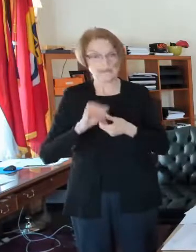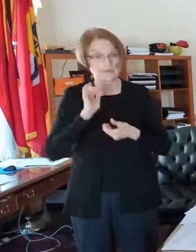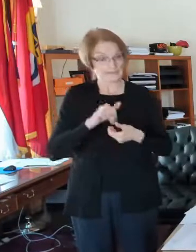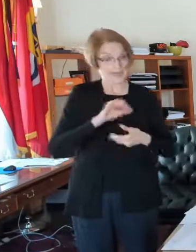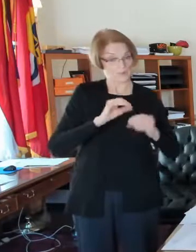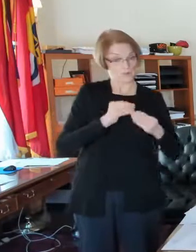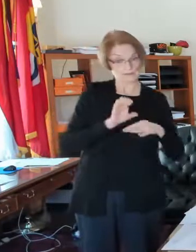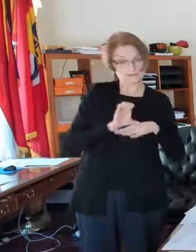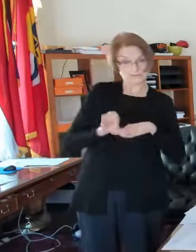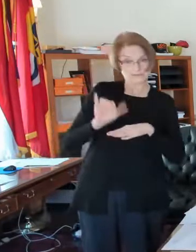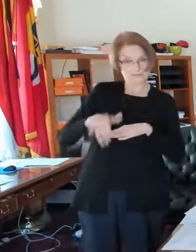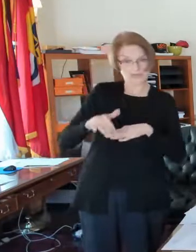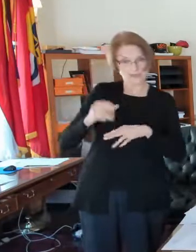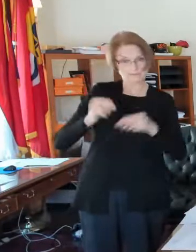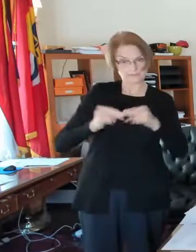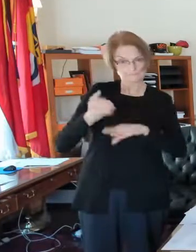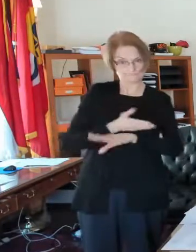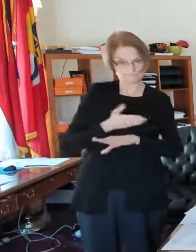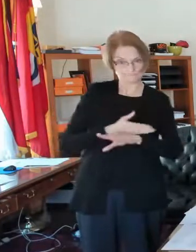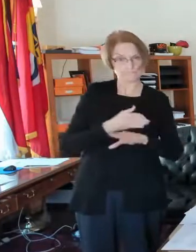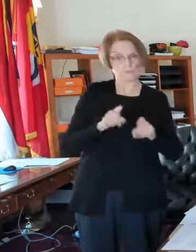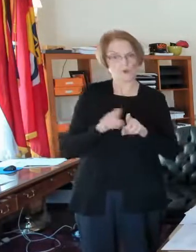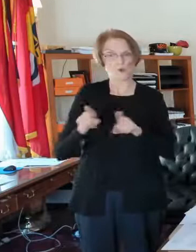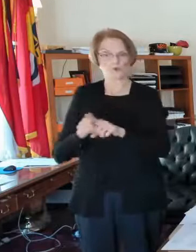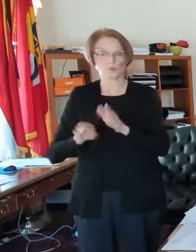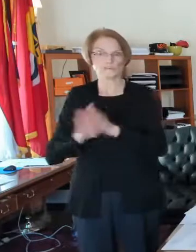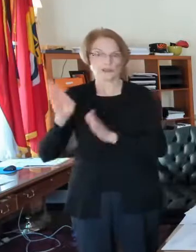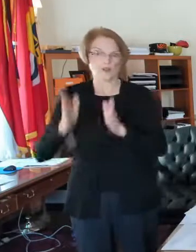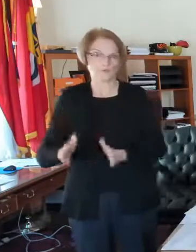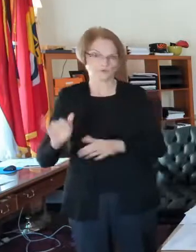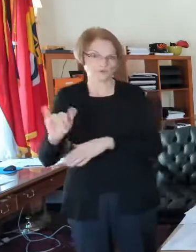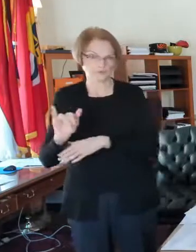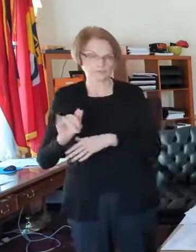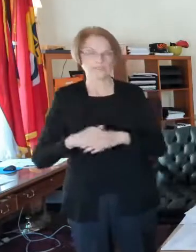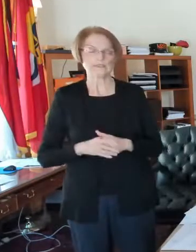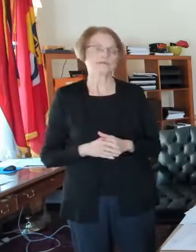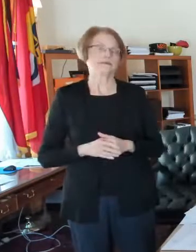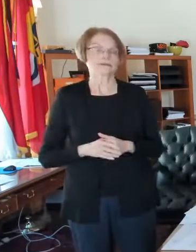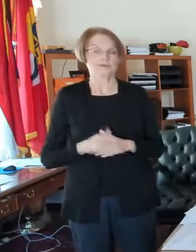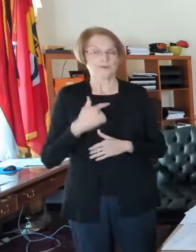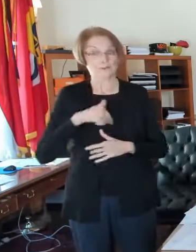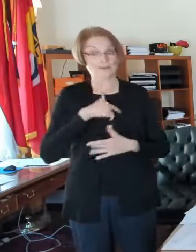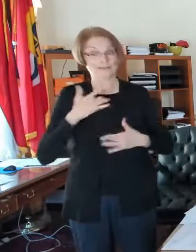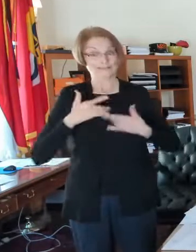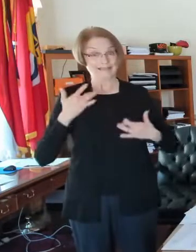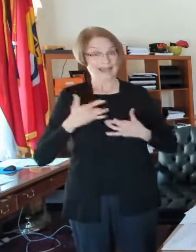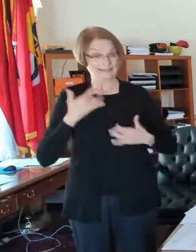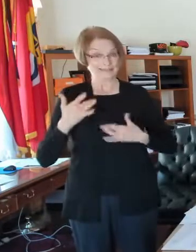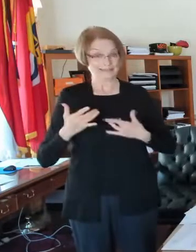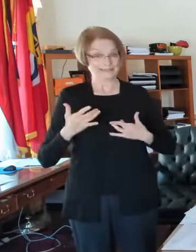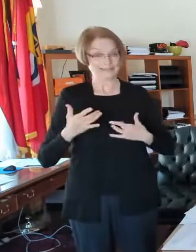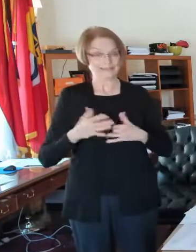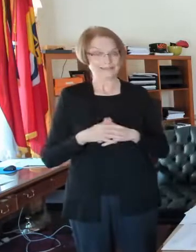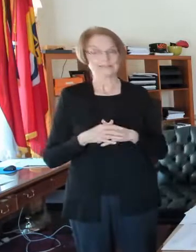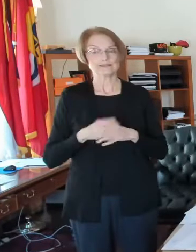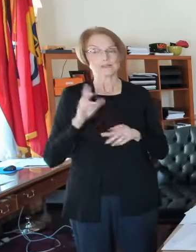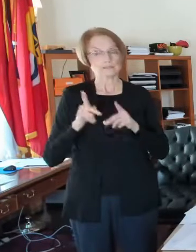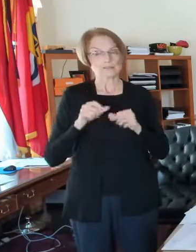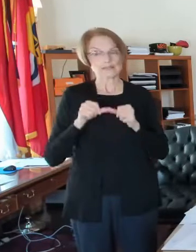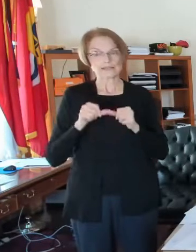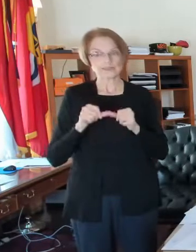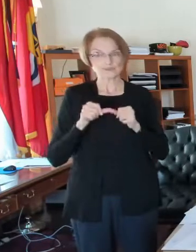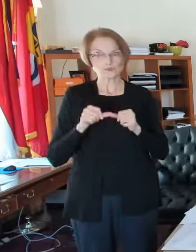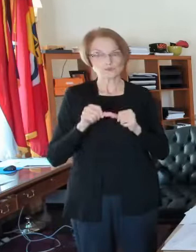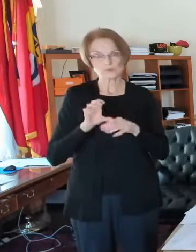in that building, along with the developer, of course. And so we're excited that people are continuing